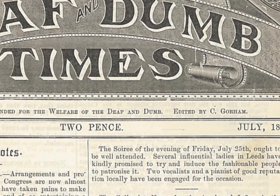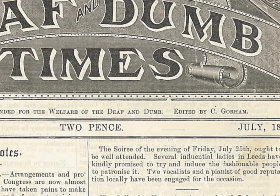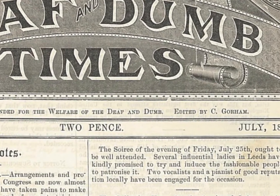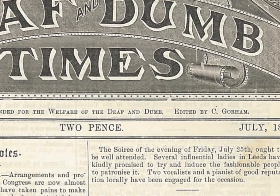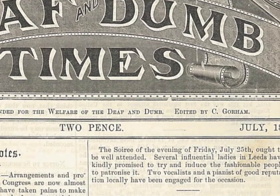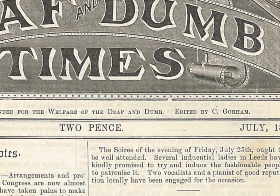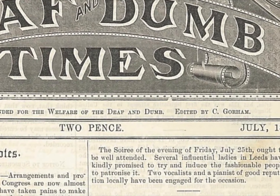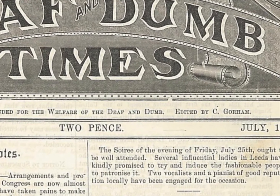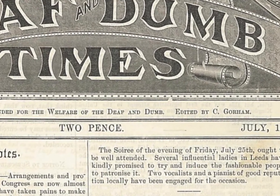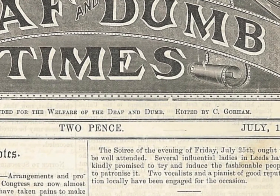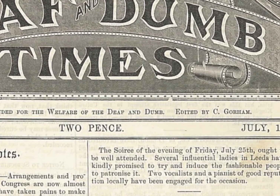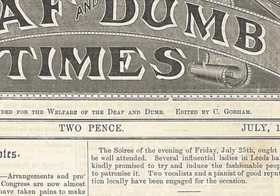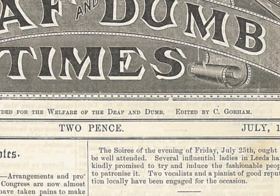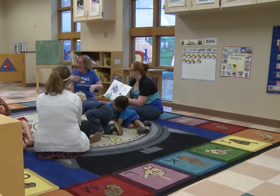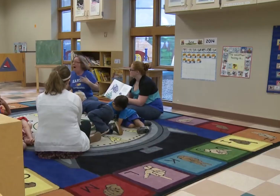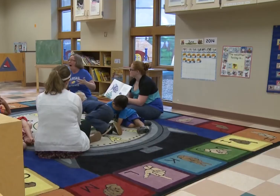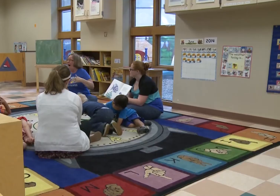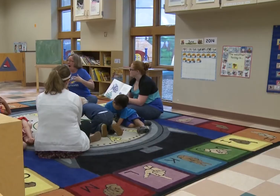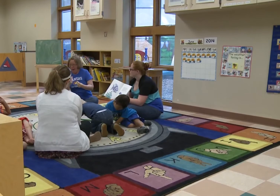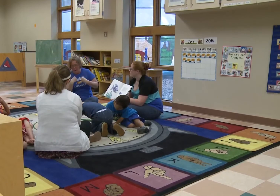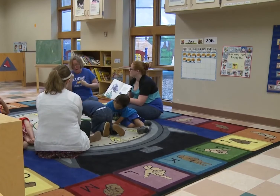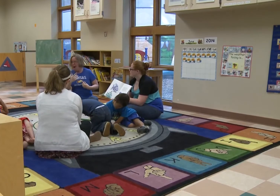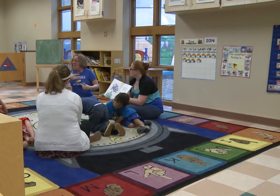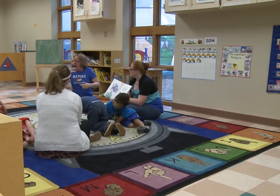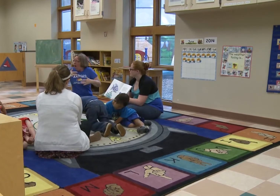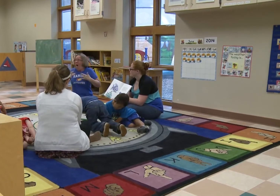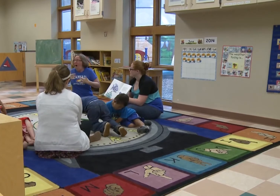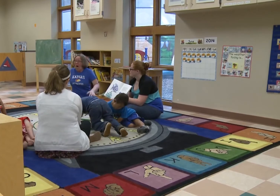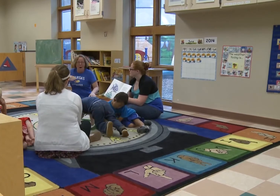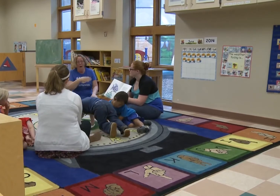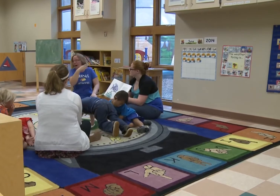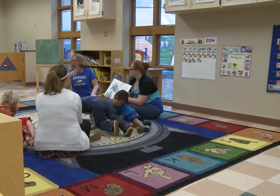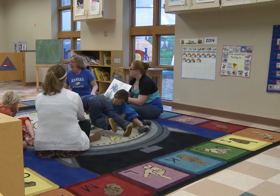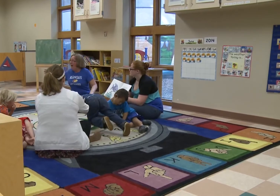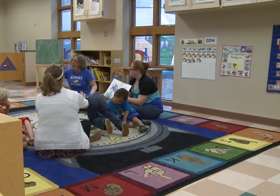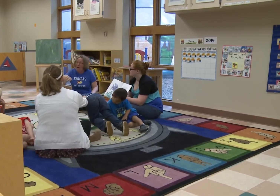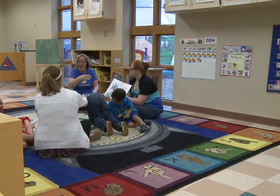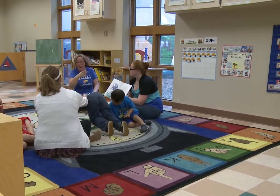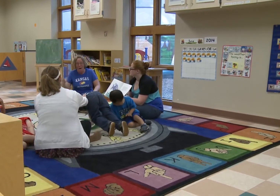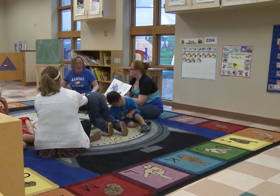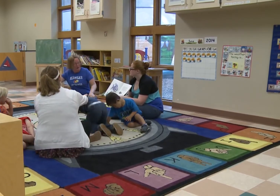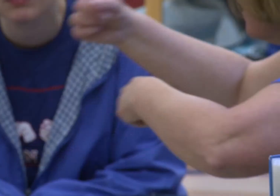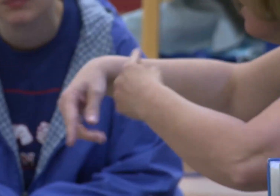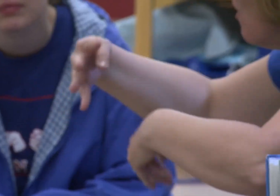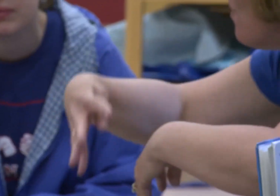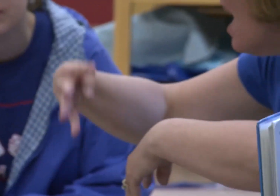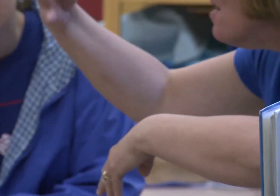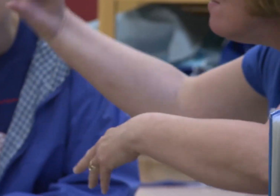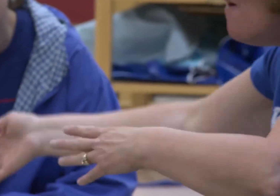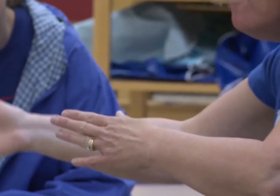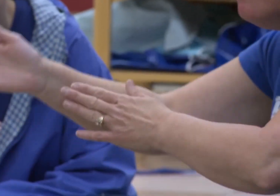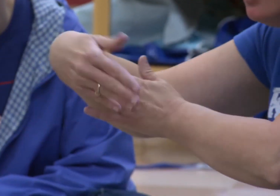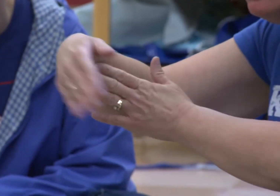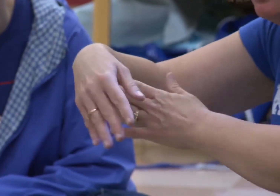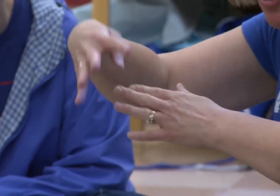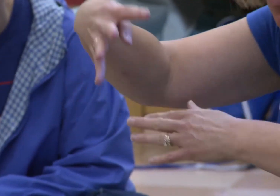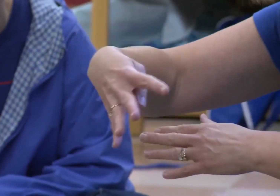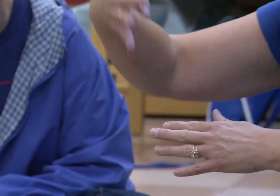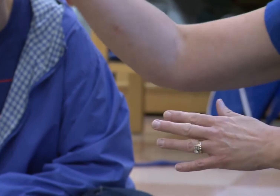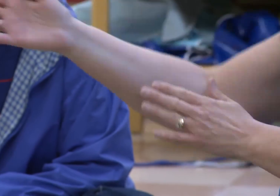Stokoe understood that nothing was going to prevent deaf people to communicate using their own language, and they would find a way to teach the